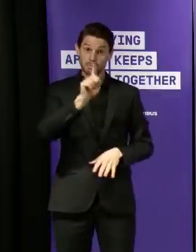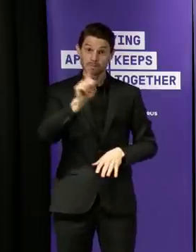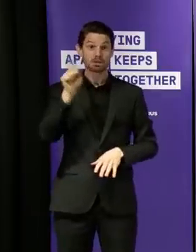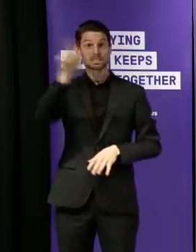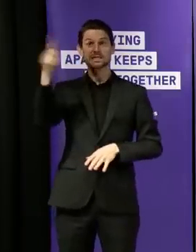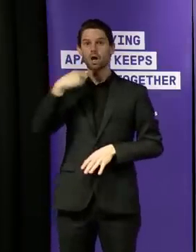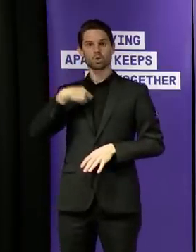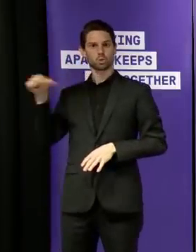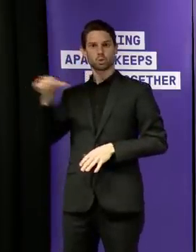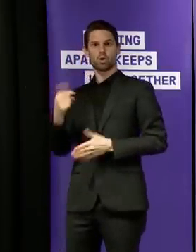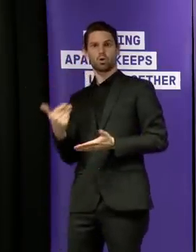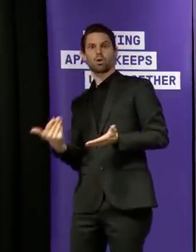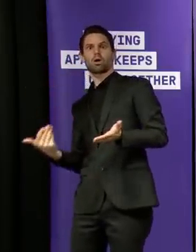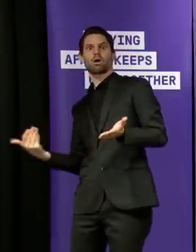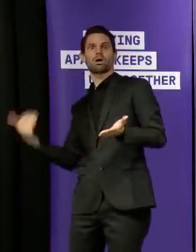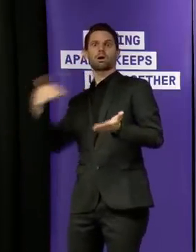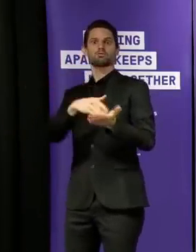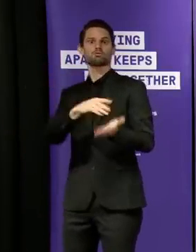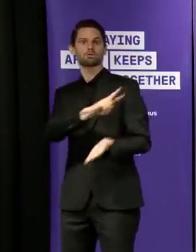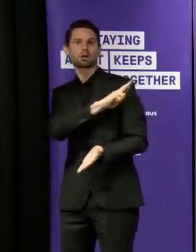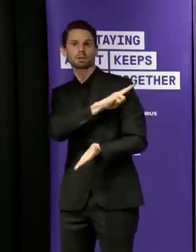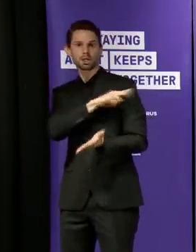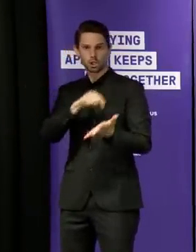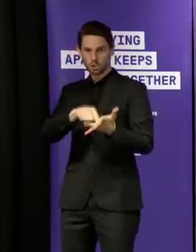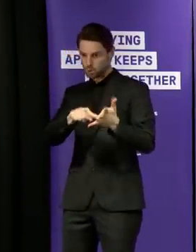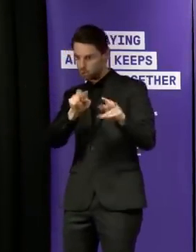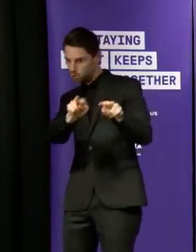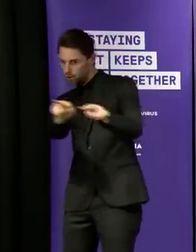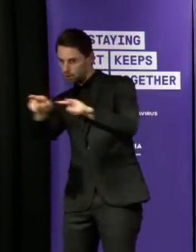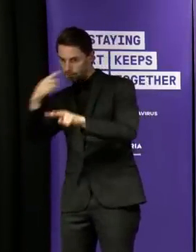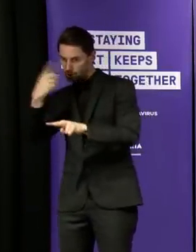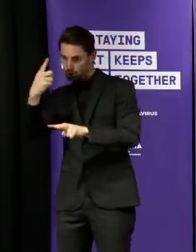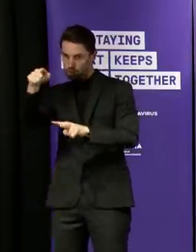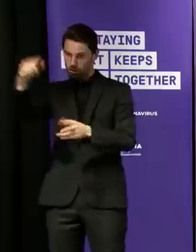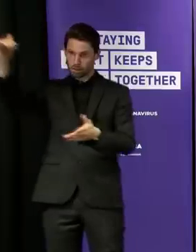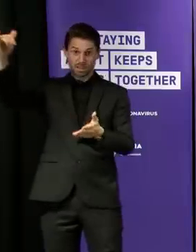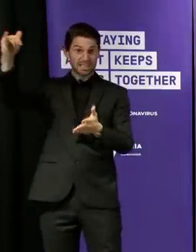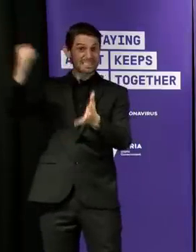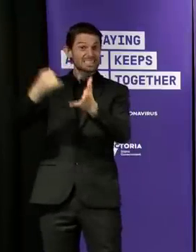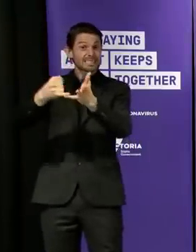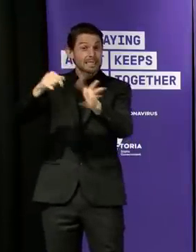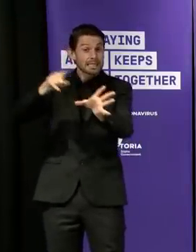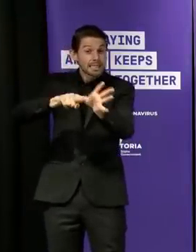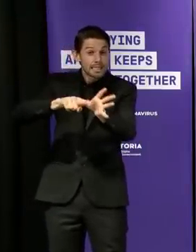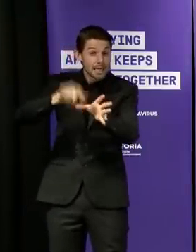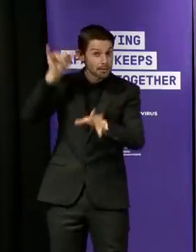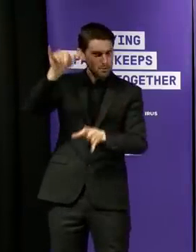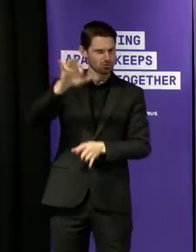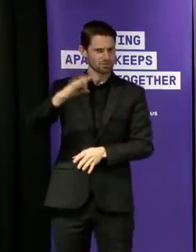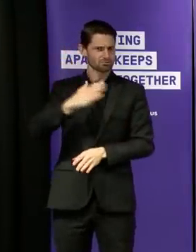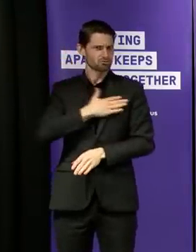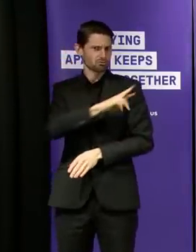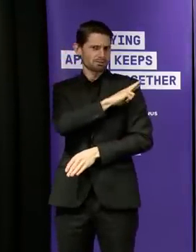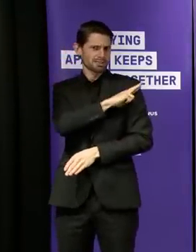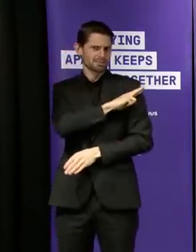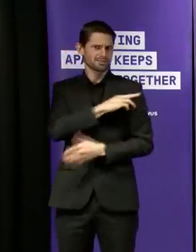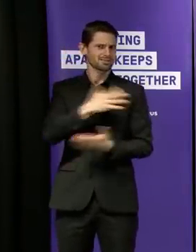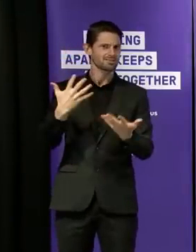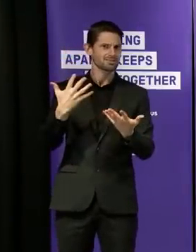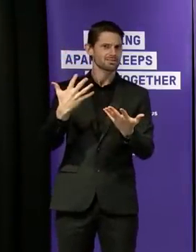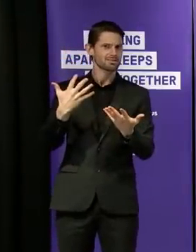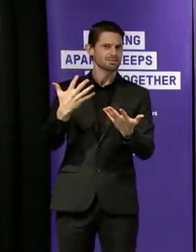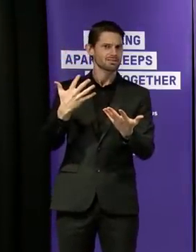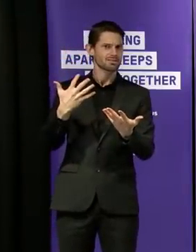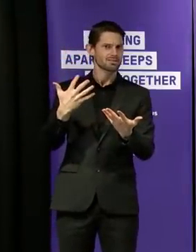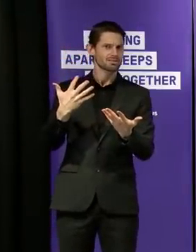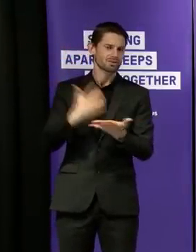what I do, monitoring every single person at Sydney Airport. Like, come on. Like,